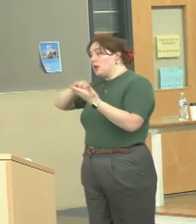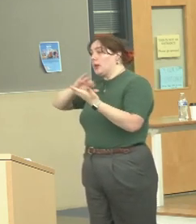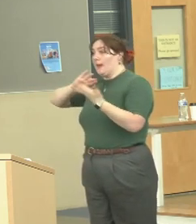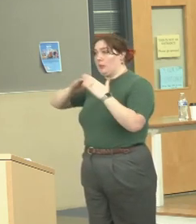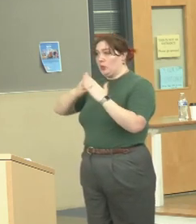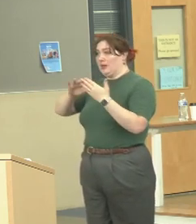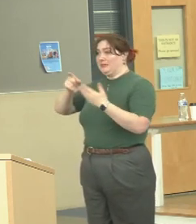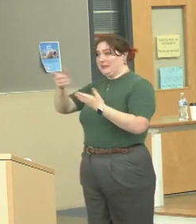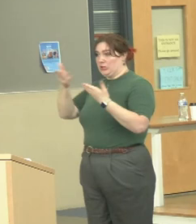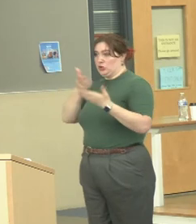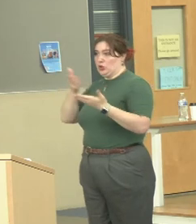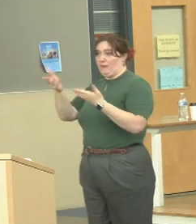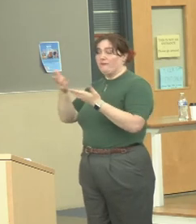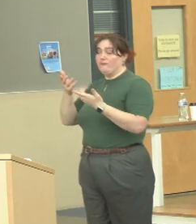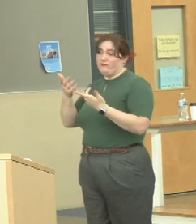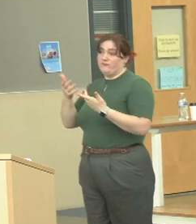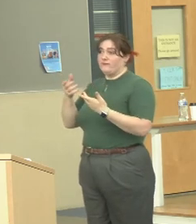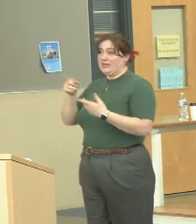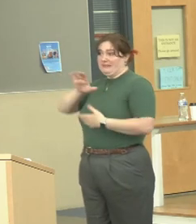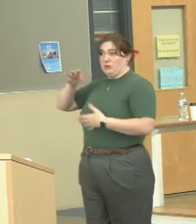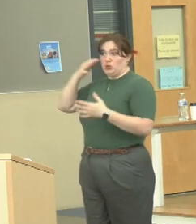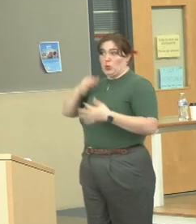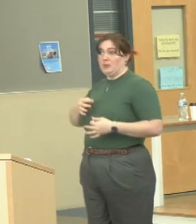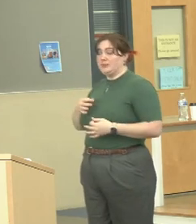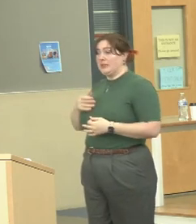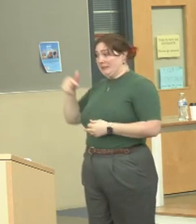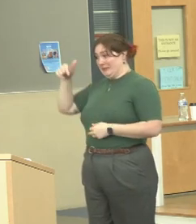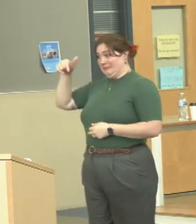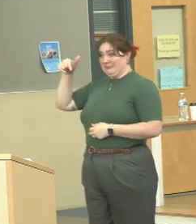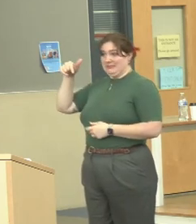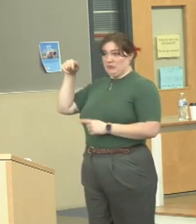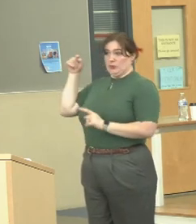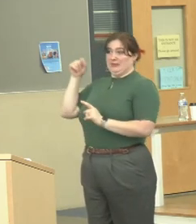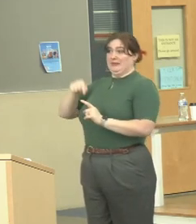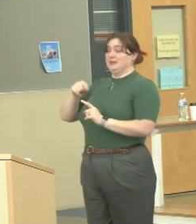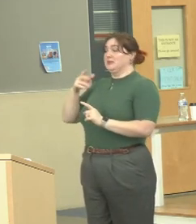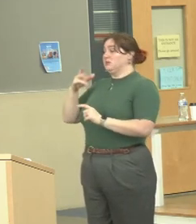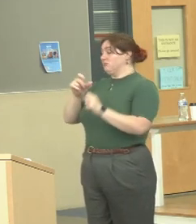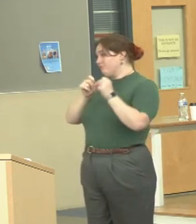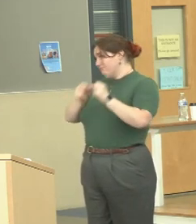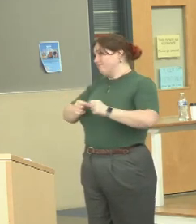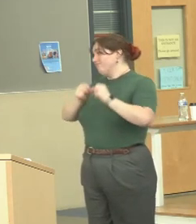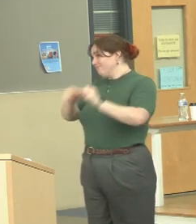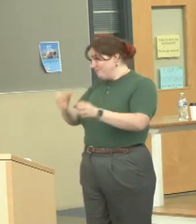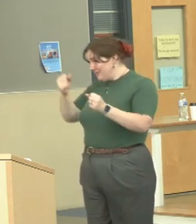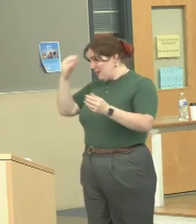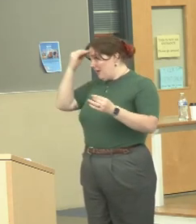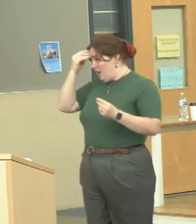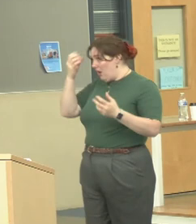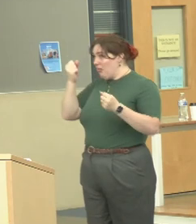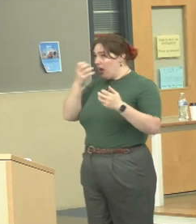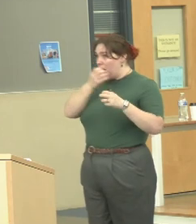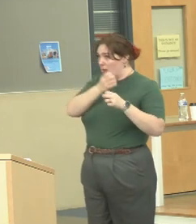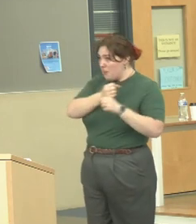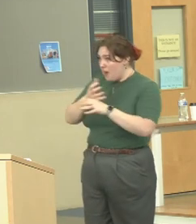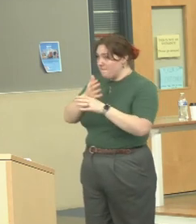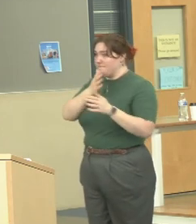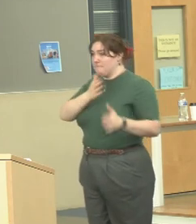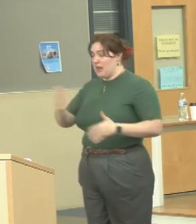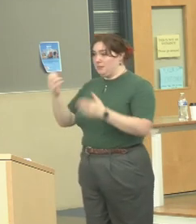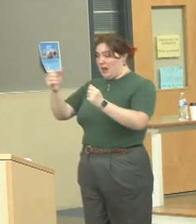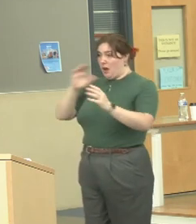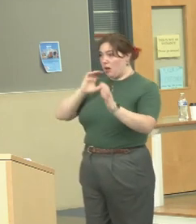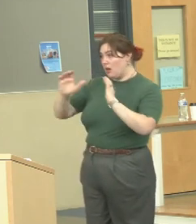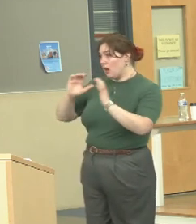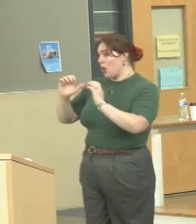serve. And so this is an ongoing, takes lots of thought, lots of preparation, lots of planning, lots of conversations with